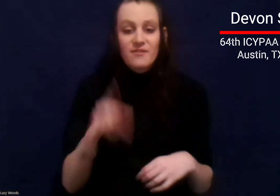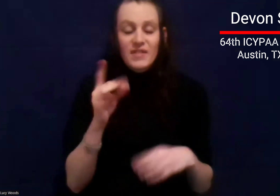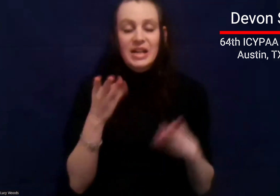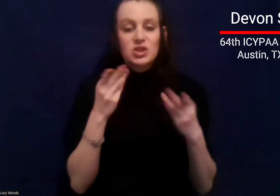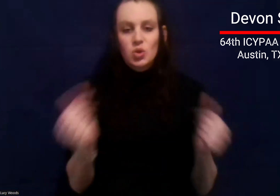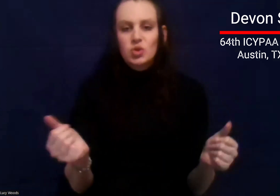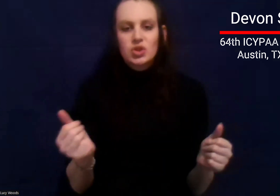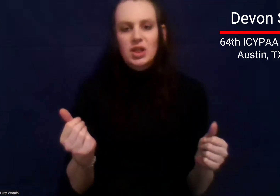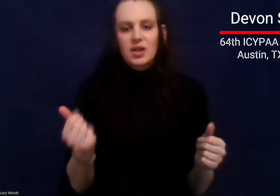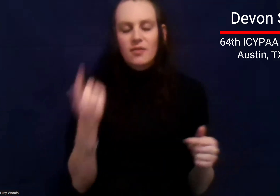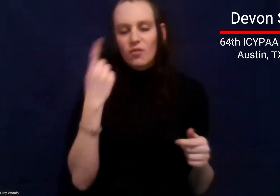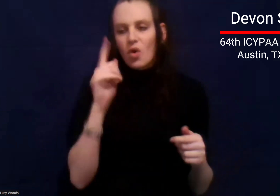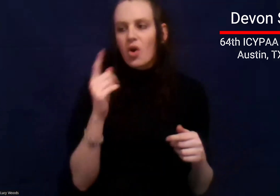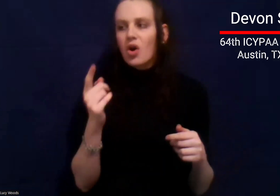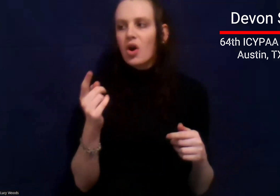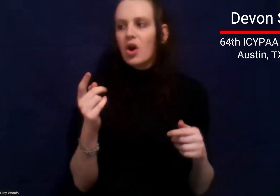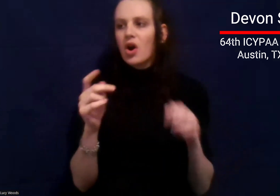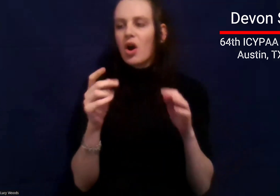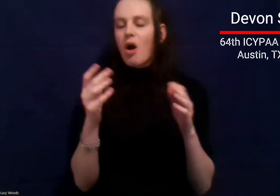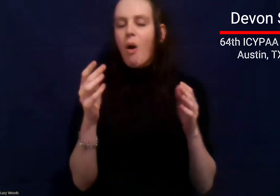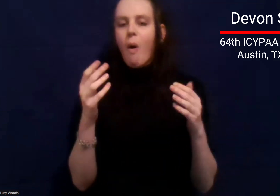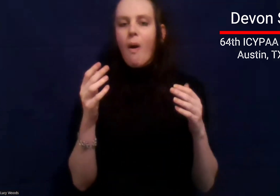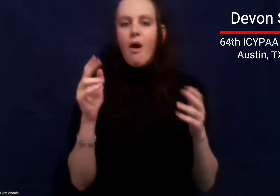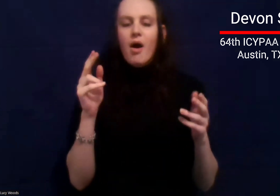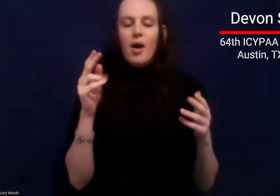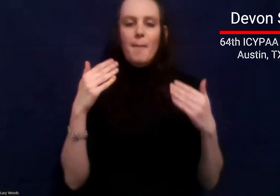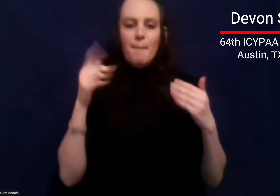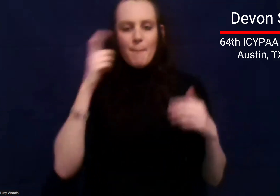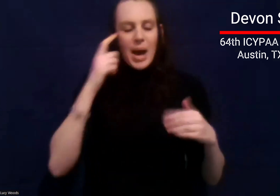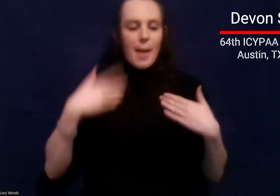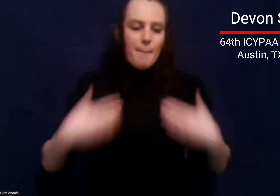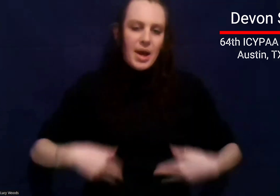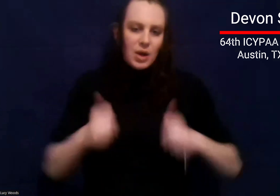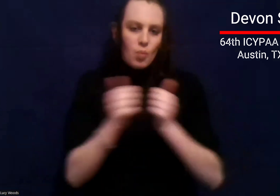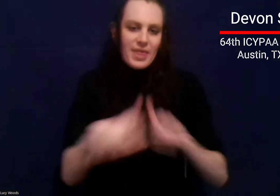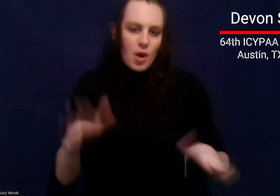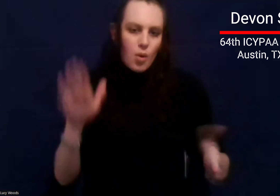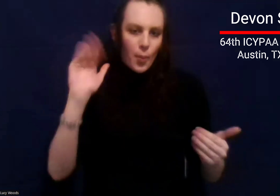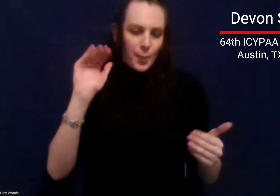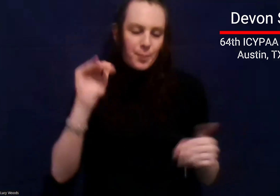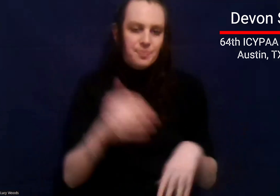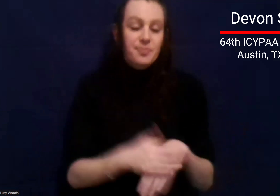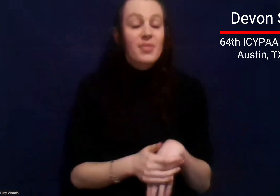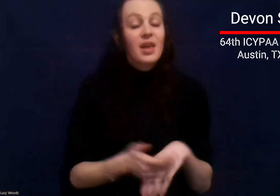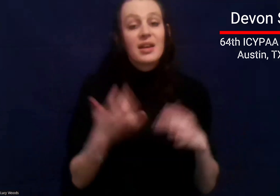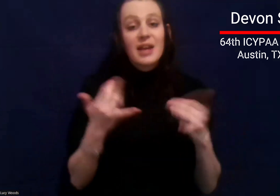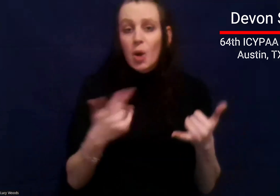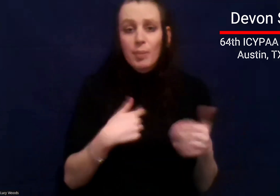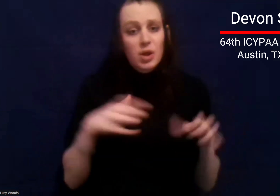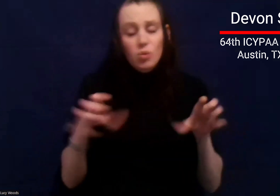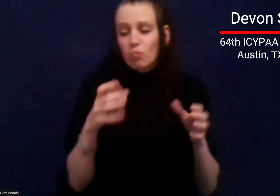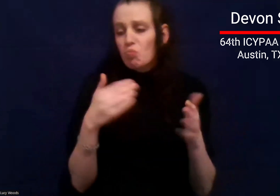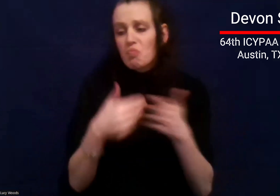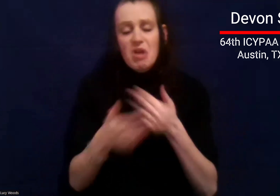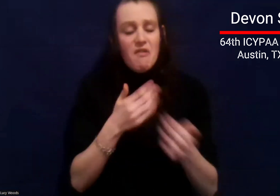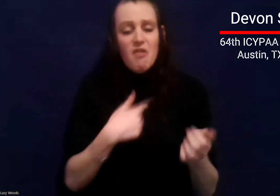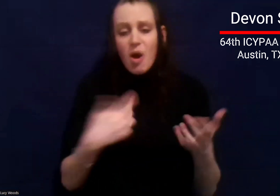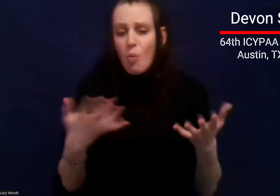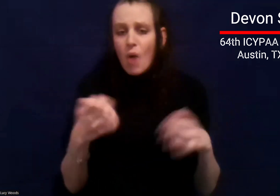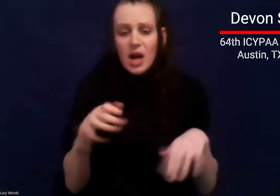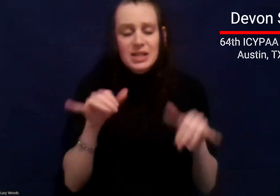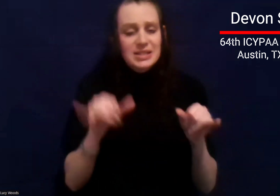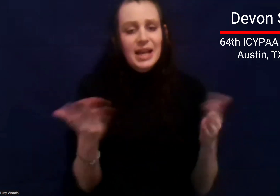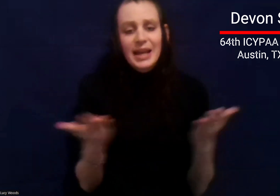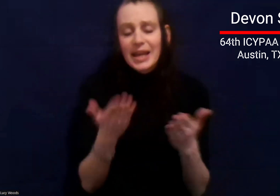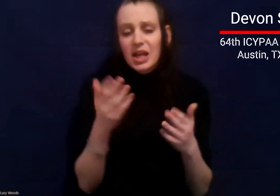mind and body. And I'm able to go anywhere and do anything I want. So long as I stay in this program, I keep working with sponsees, I